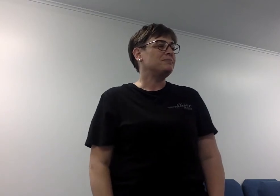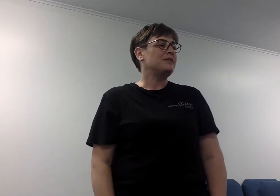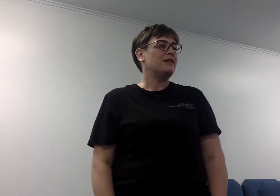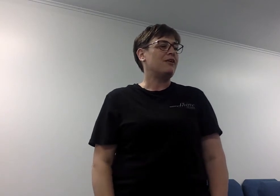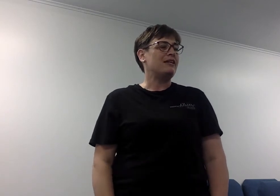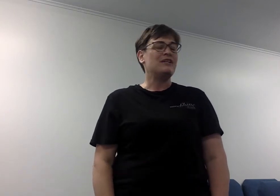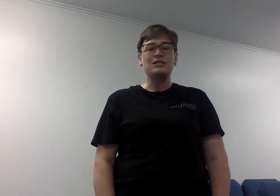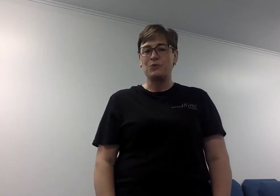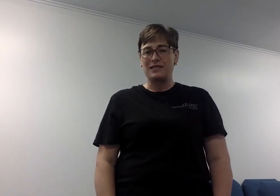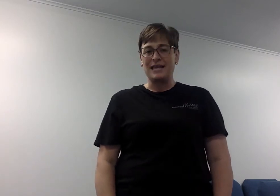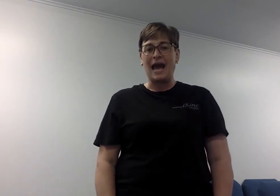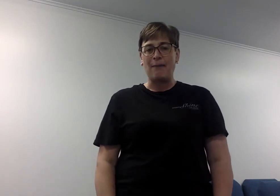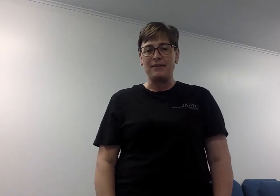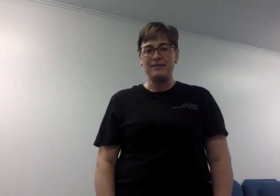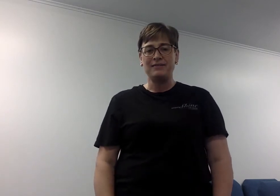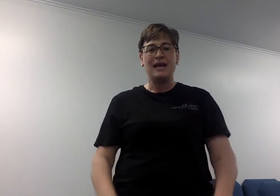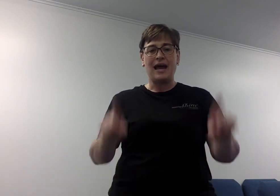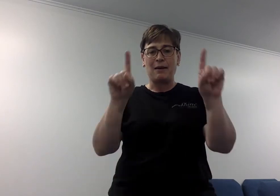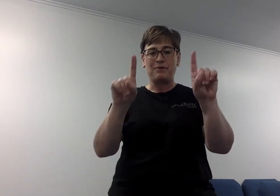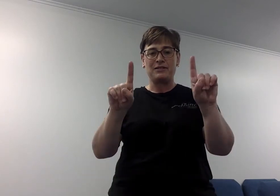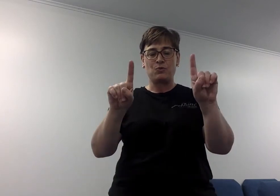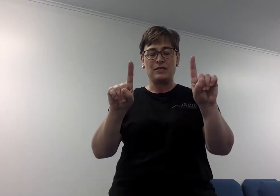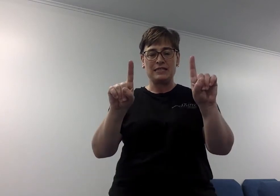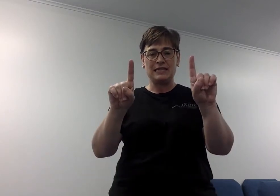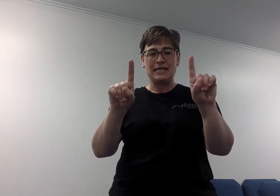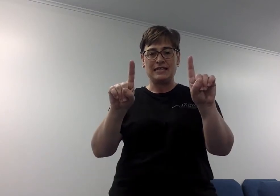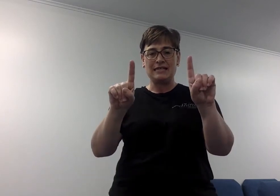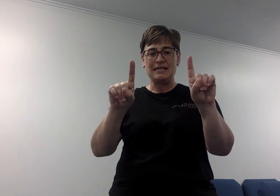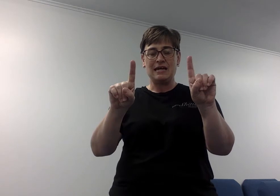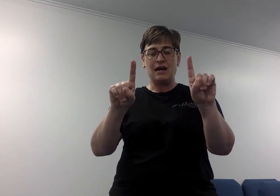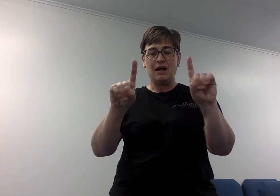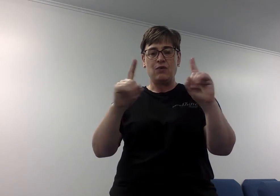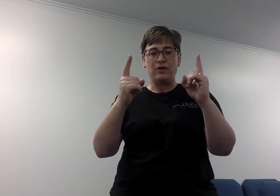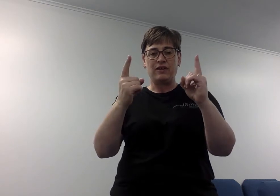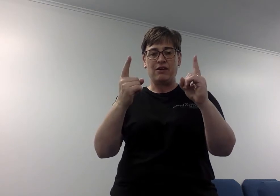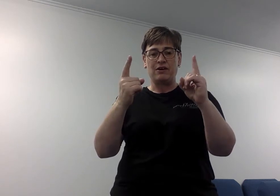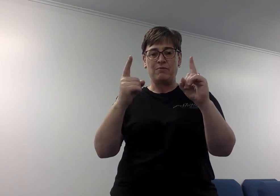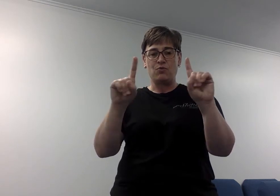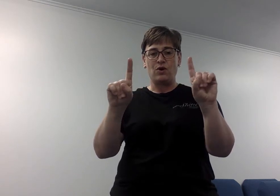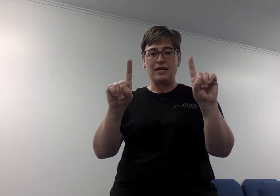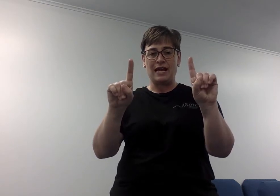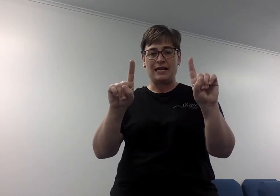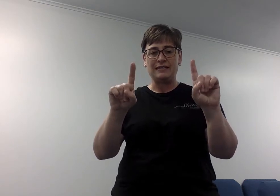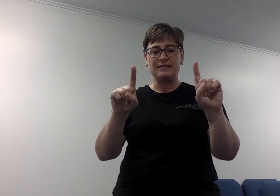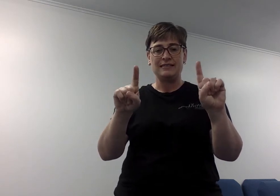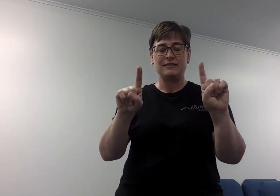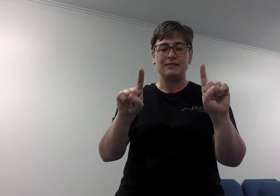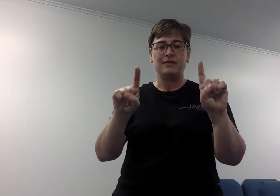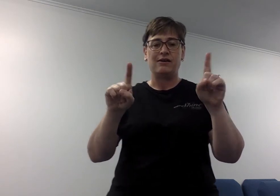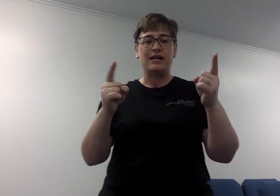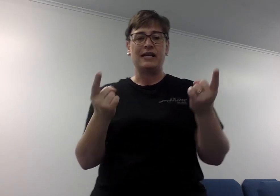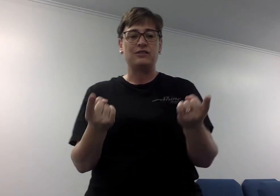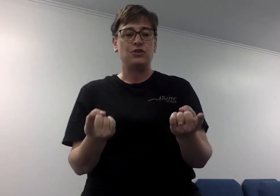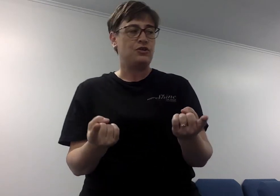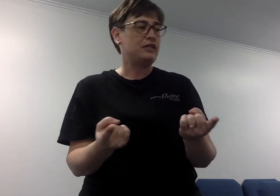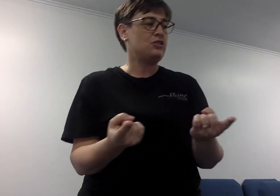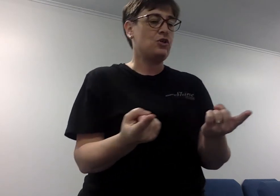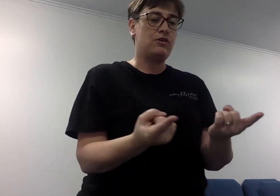All right, the next one is happen. Happen is once again with our number one hands. All right, and so you're going to start them